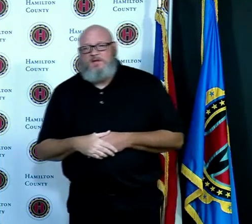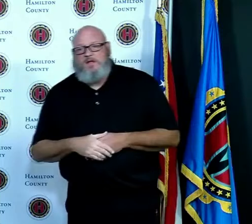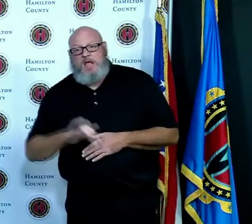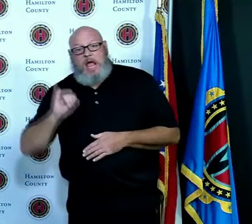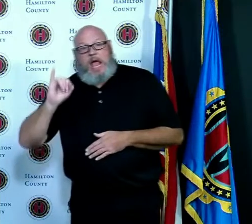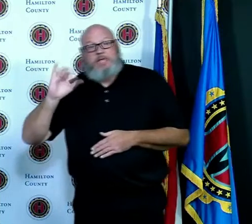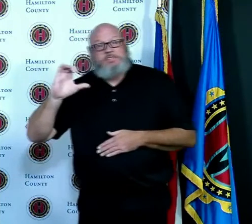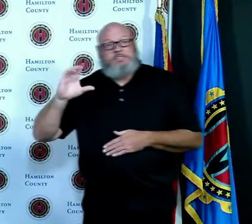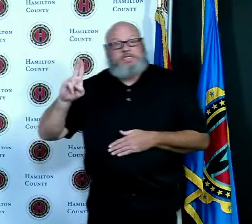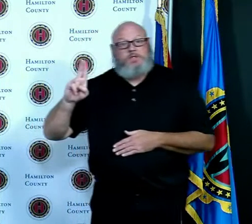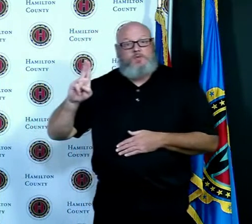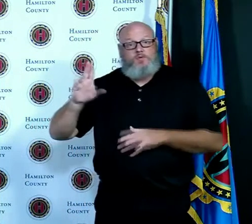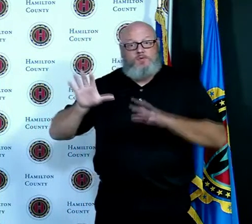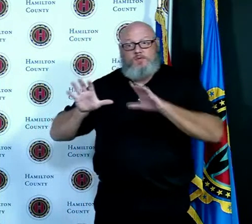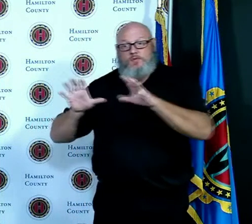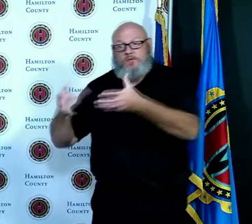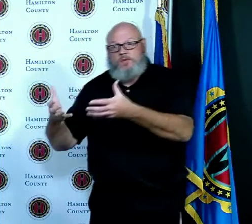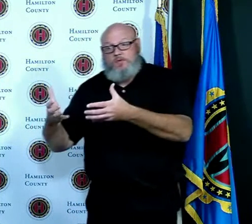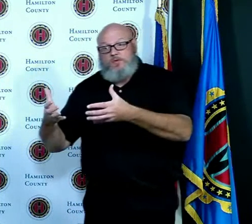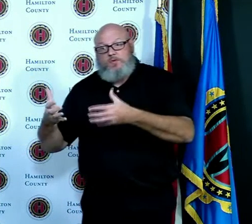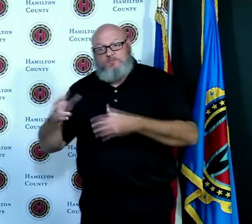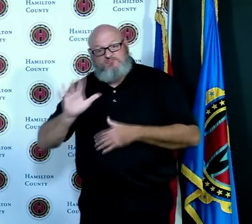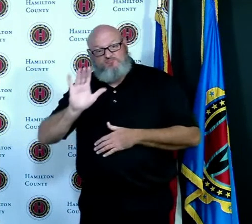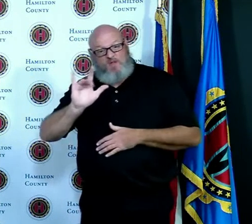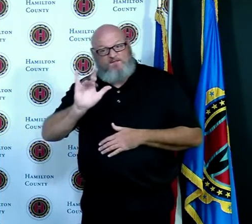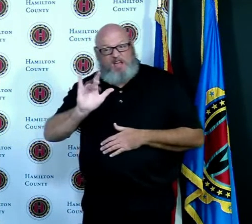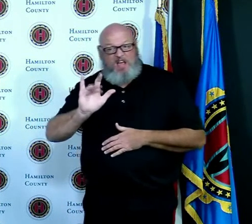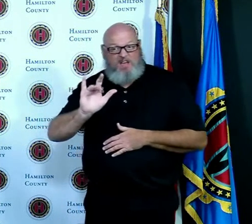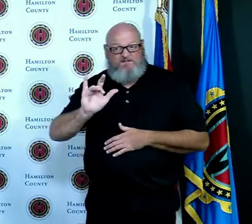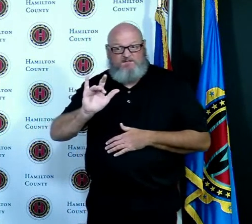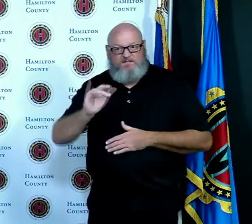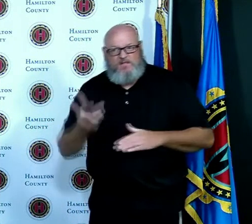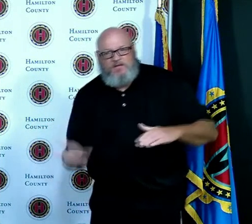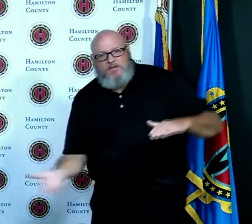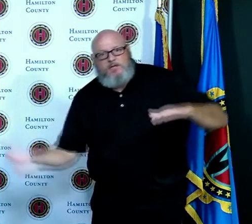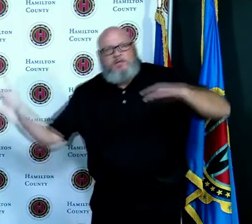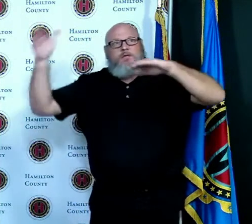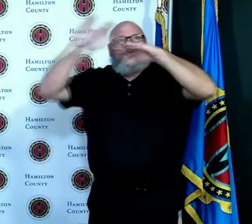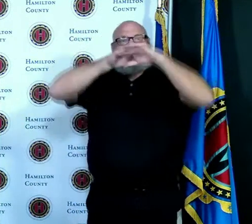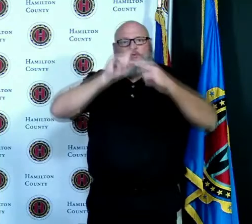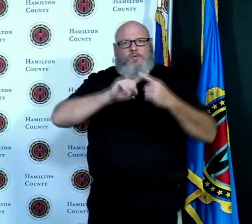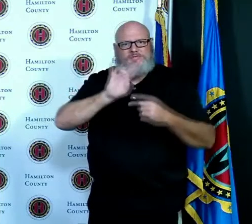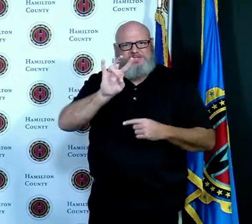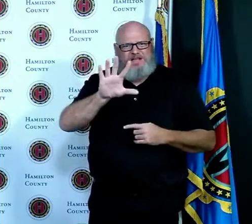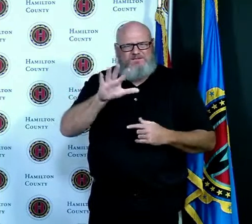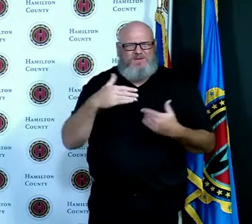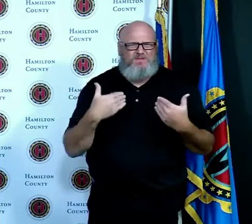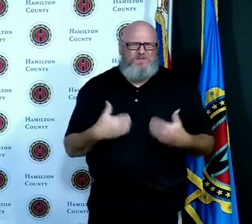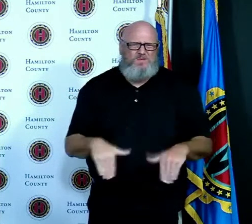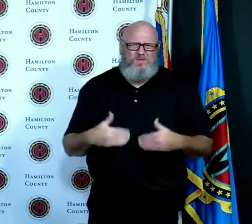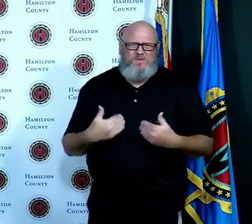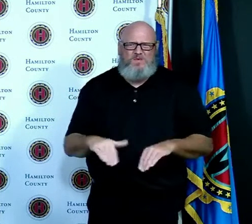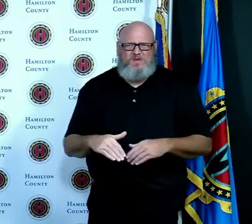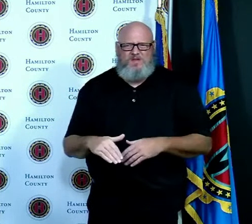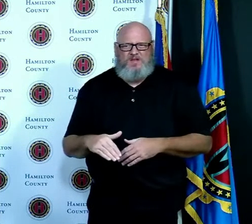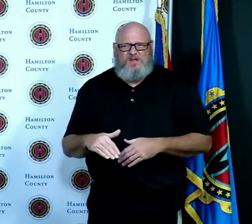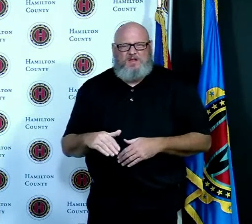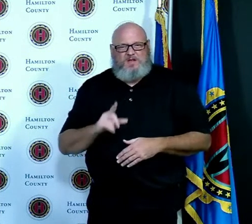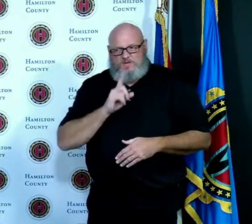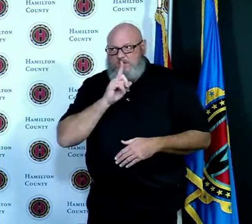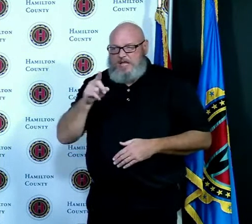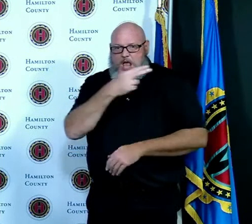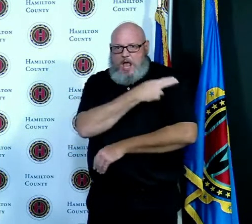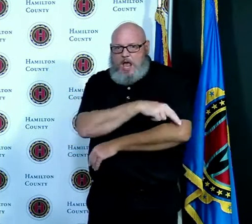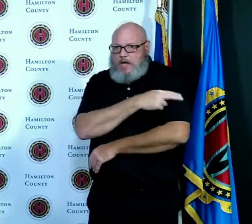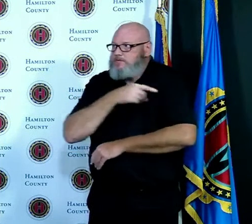25. We are now around 75. So our hospitals still have capacity, but we're starting to put some stresses on that capacity. So it's